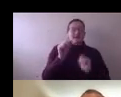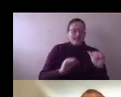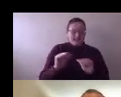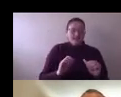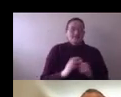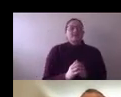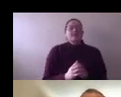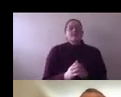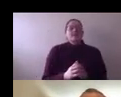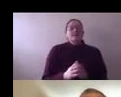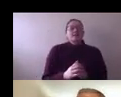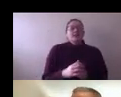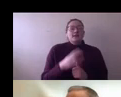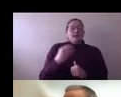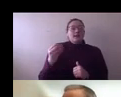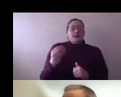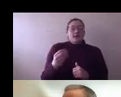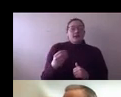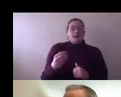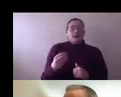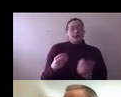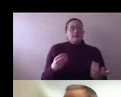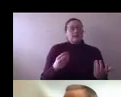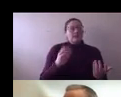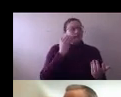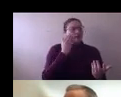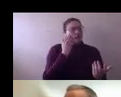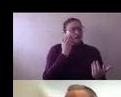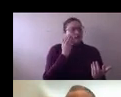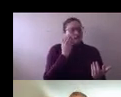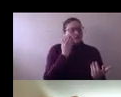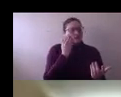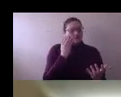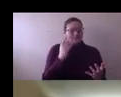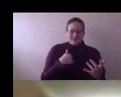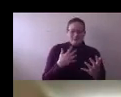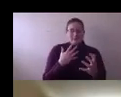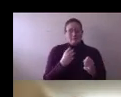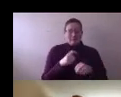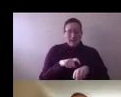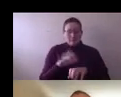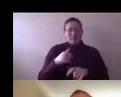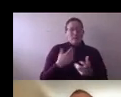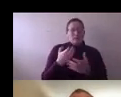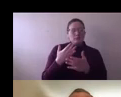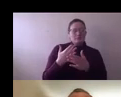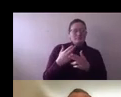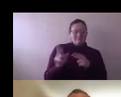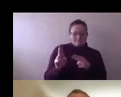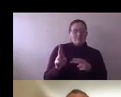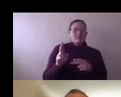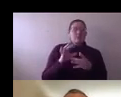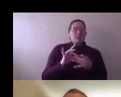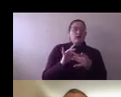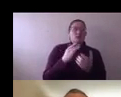And perhaps I know I'm conscious of time, so I want to say a few words about some of the well-known cases of